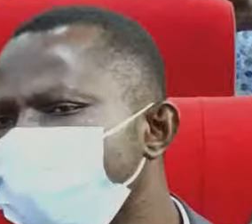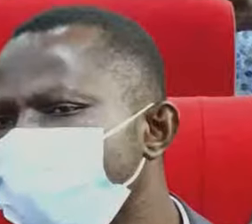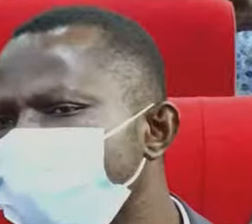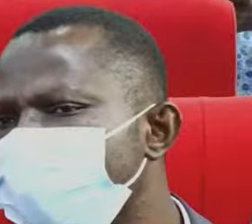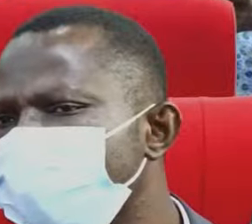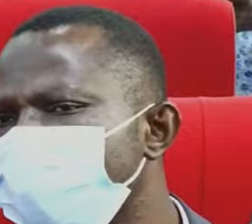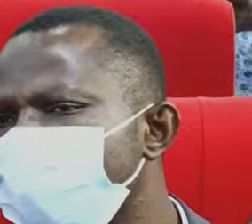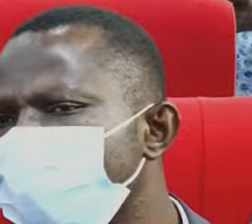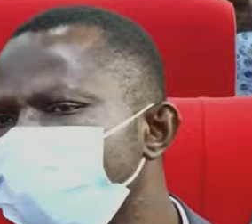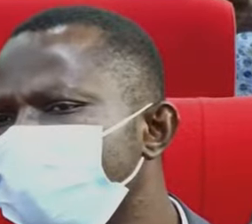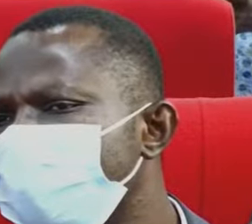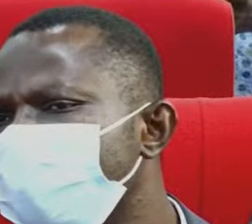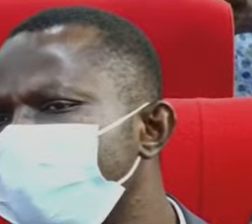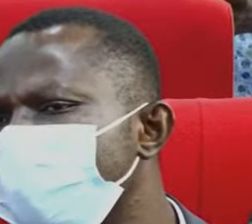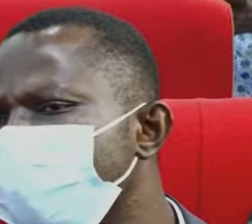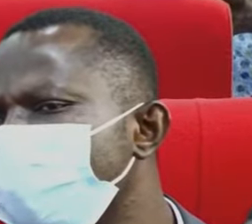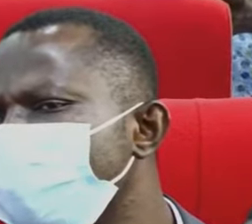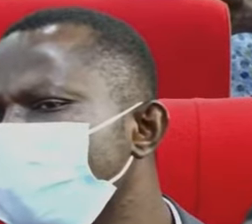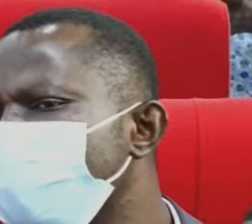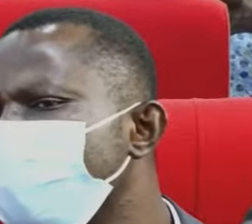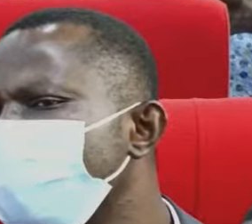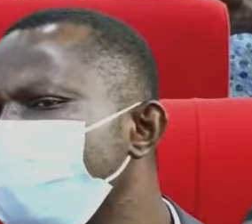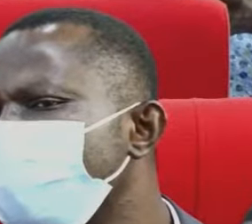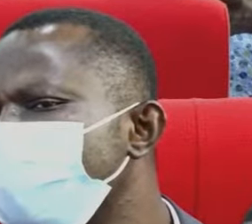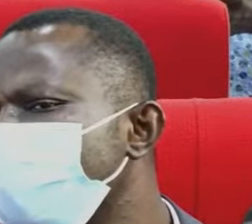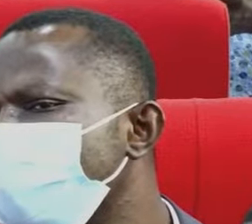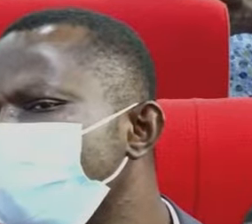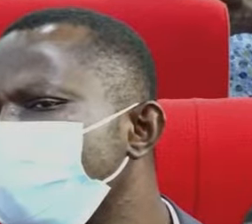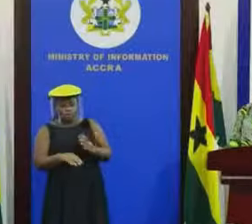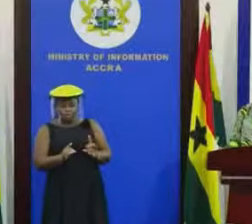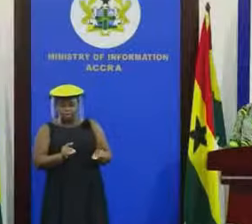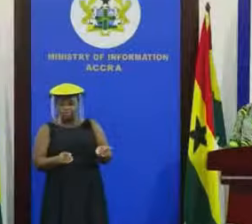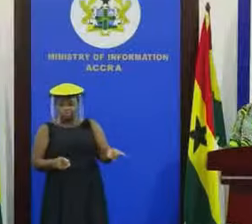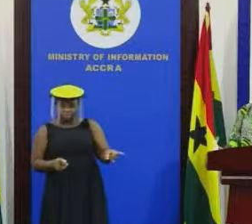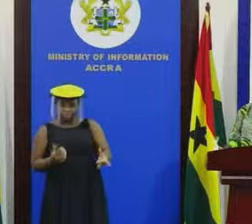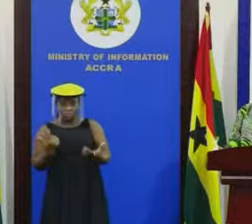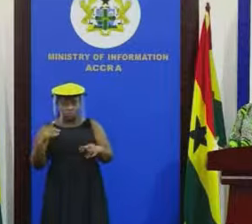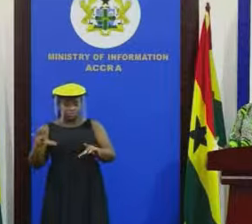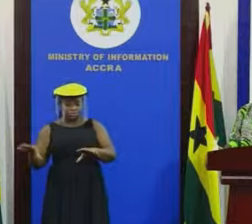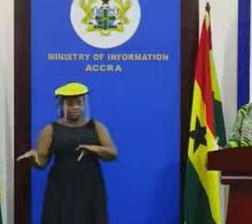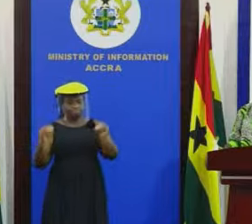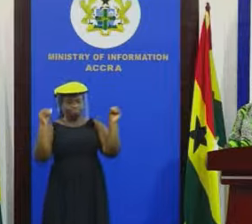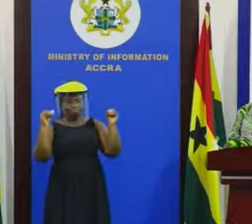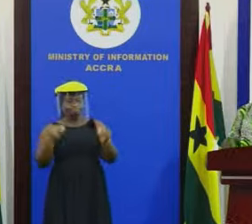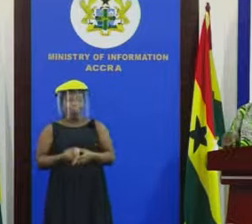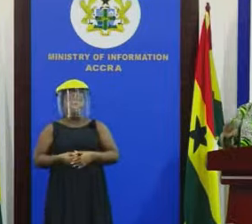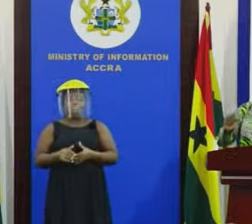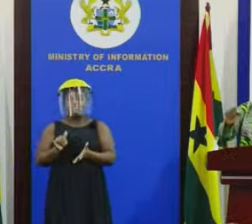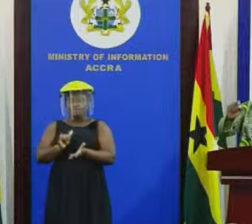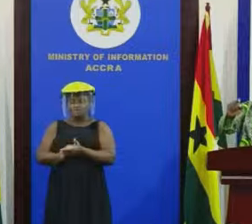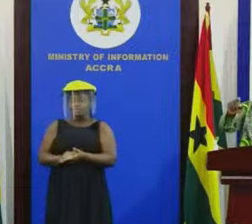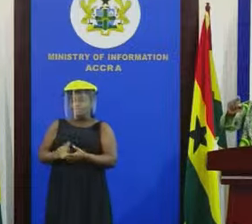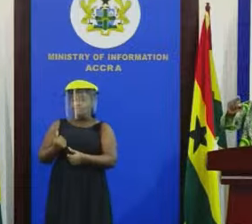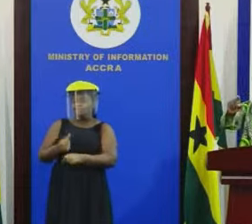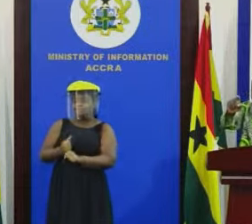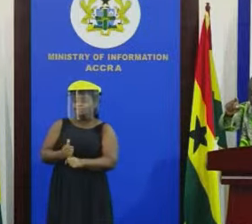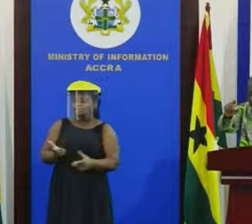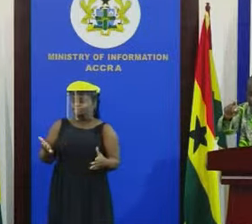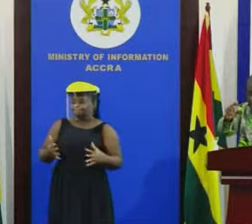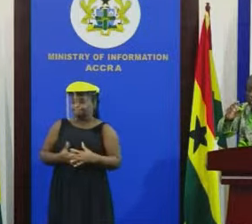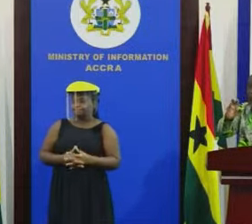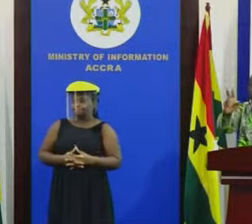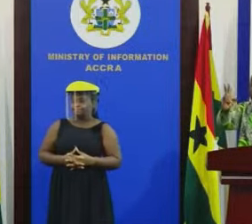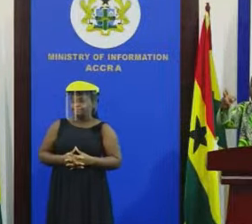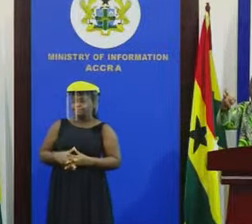there to ensure that sometimes we pursue and see what they are doing when they take off. So that has been very